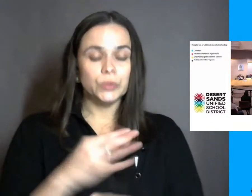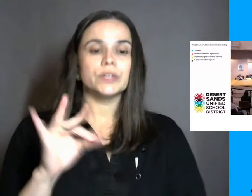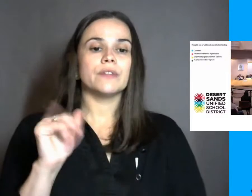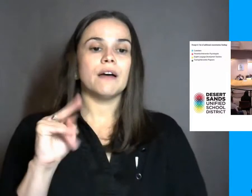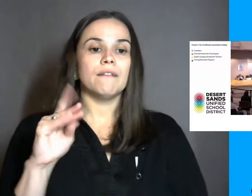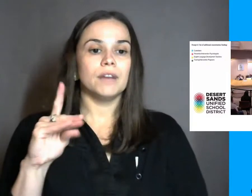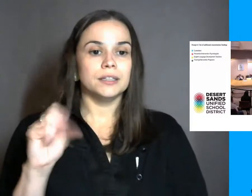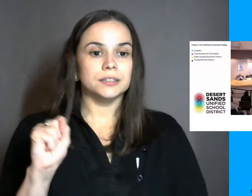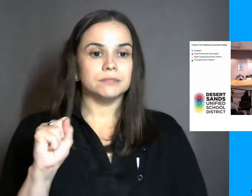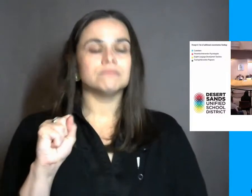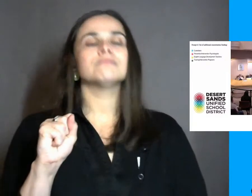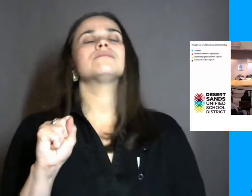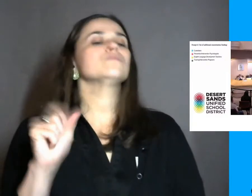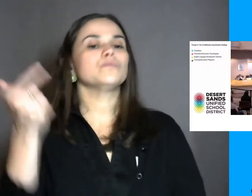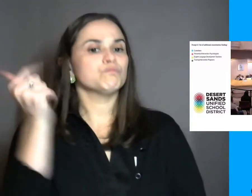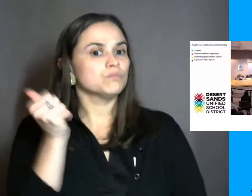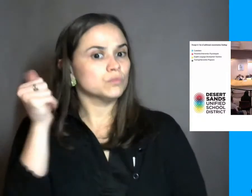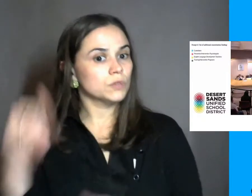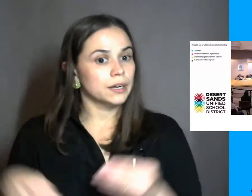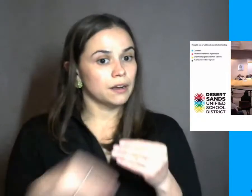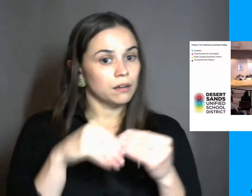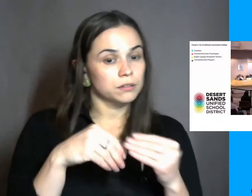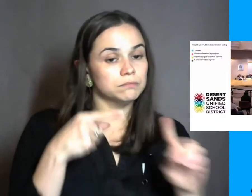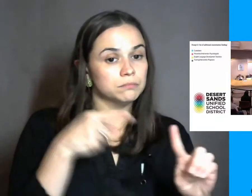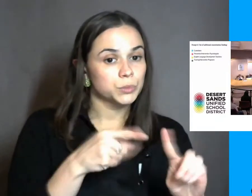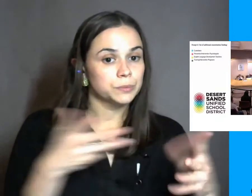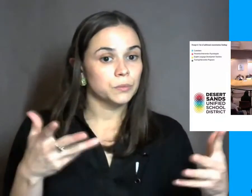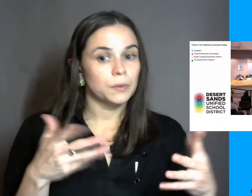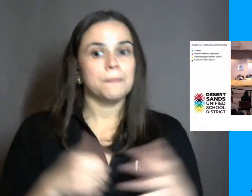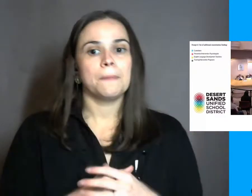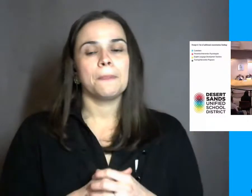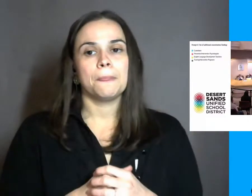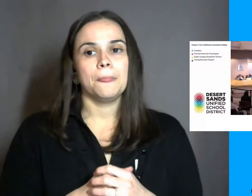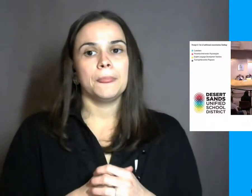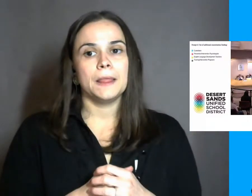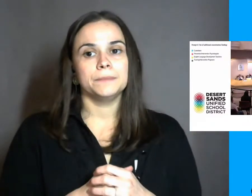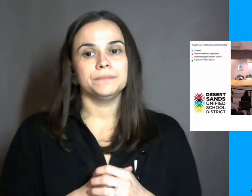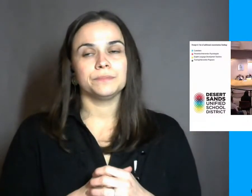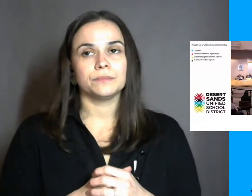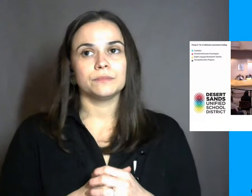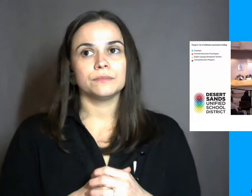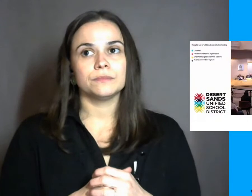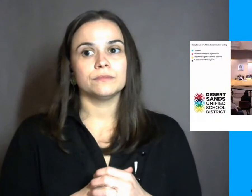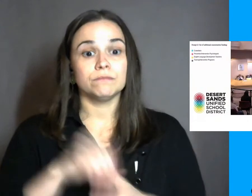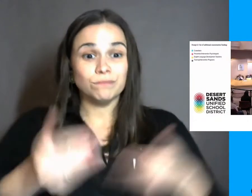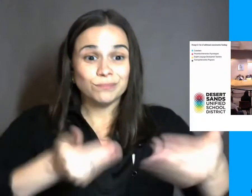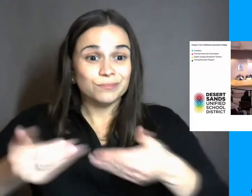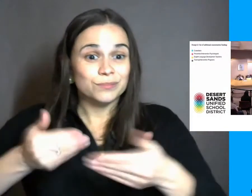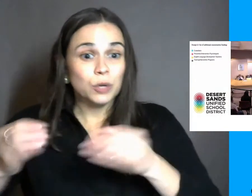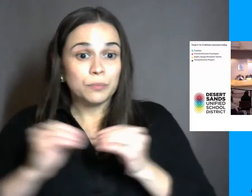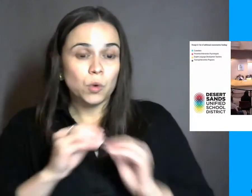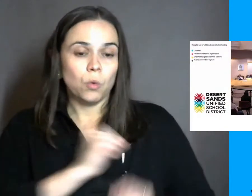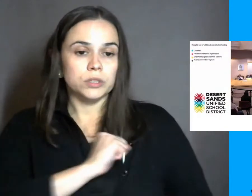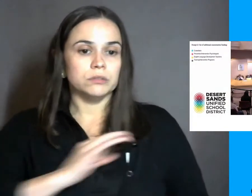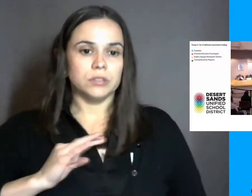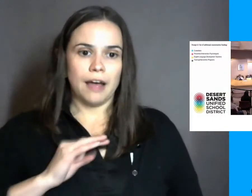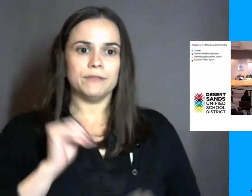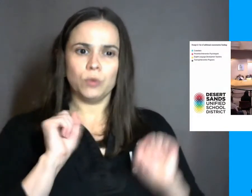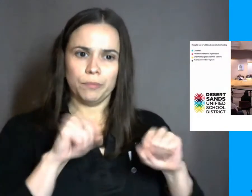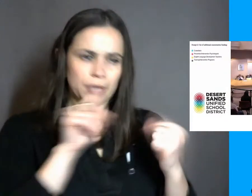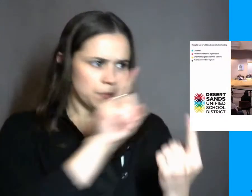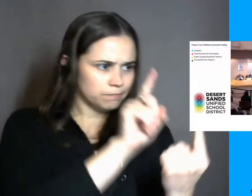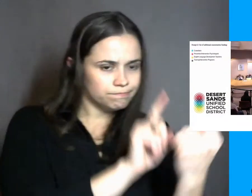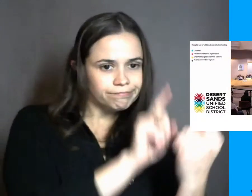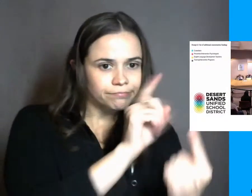grant add-on funding is to increase the number of staff who will provide direct services to students, such